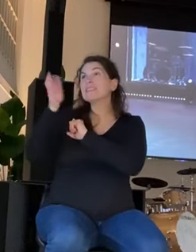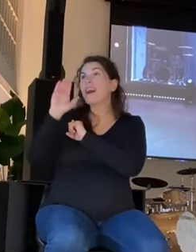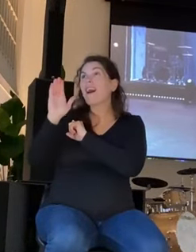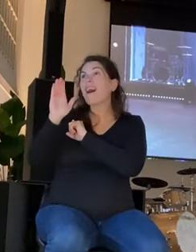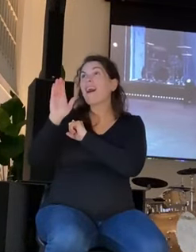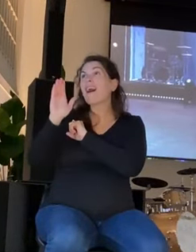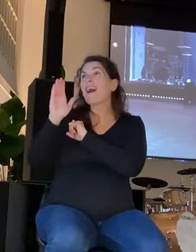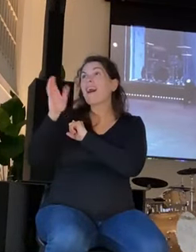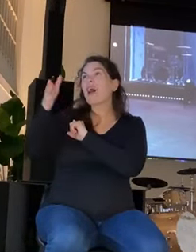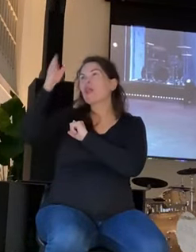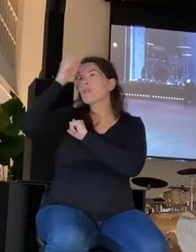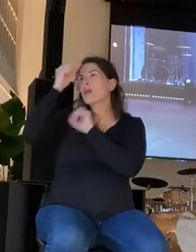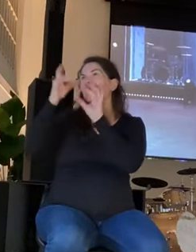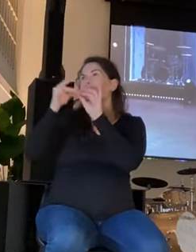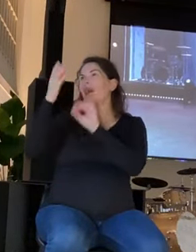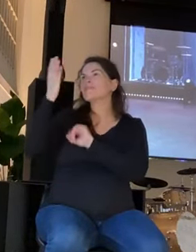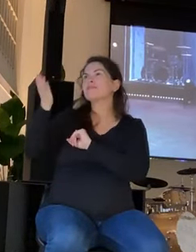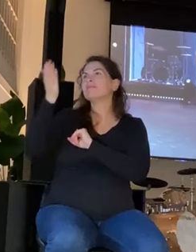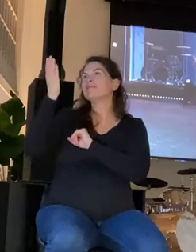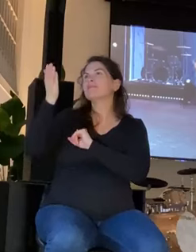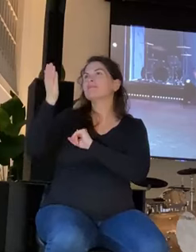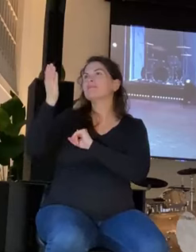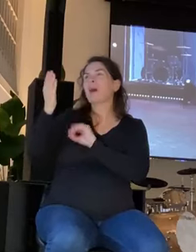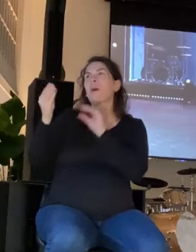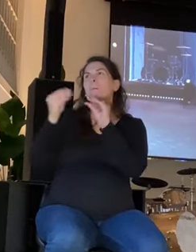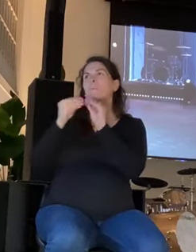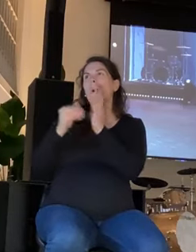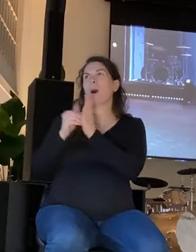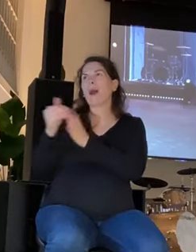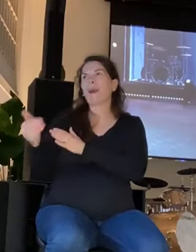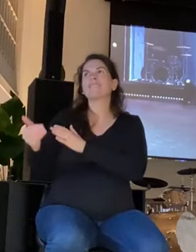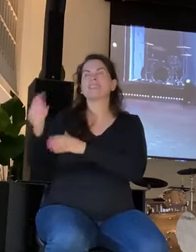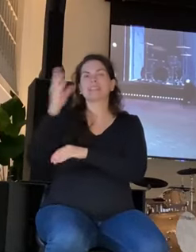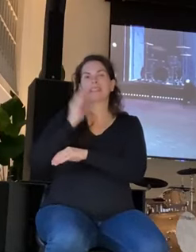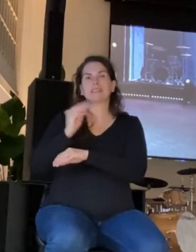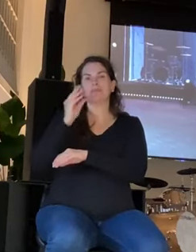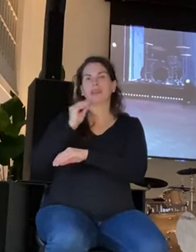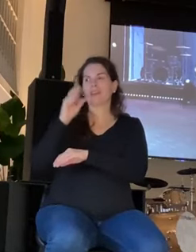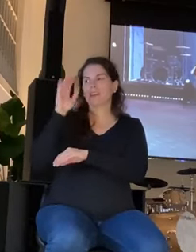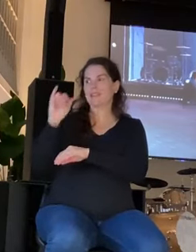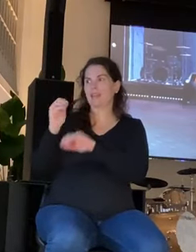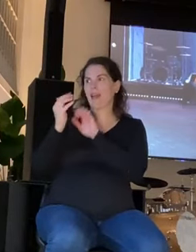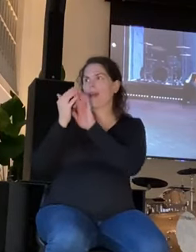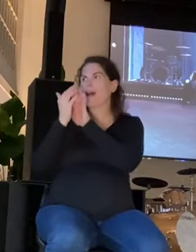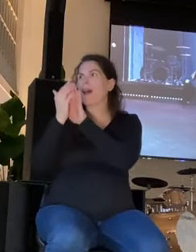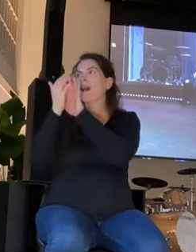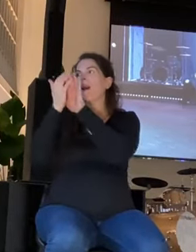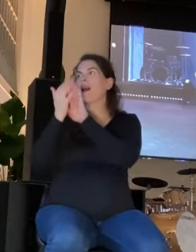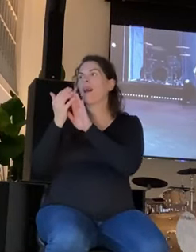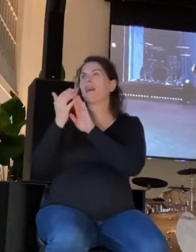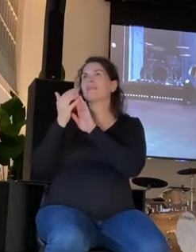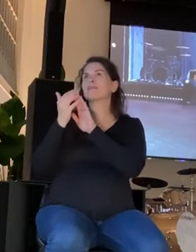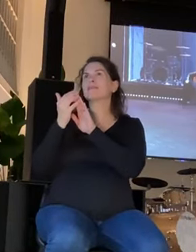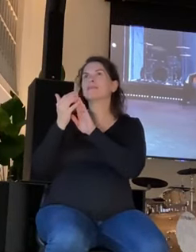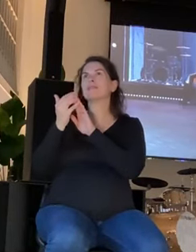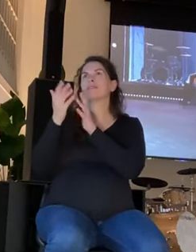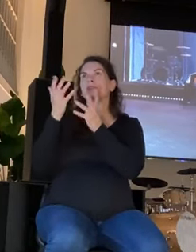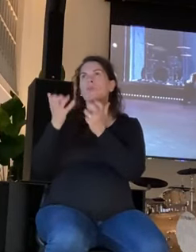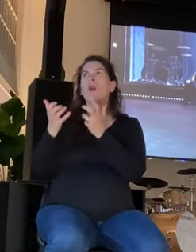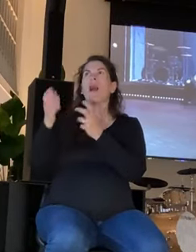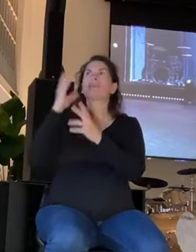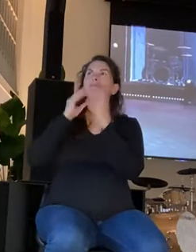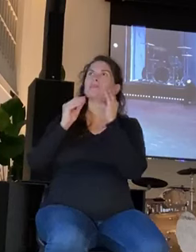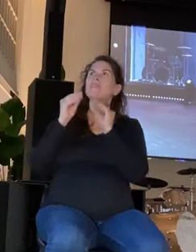and learn His voice, the more you hear His voice. Because you're actually attuning yourself to His